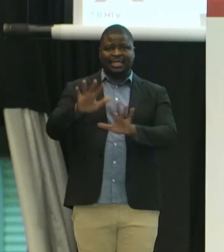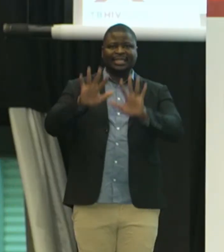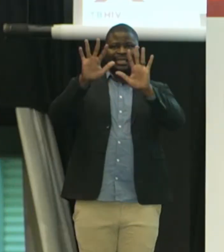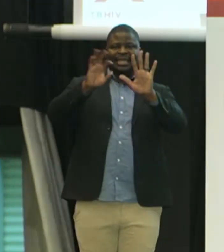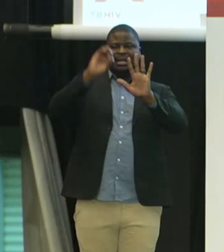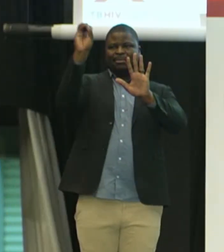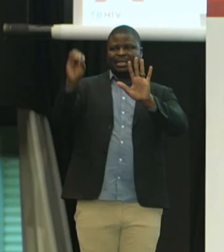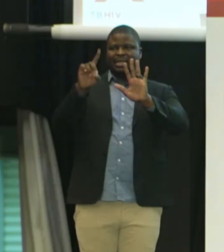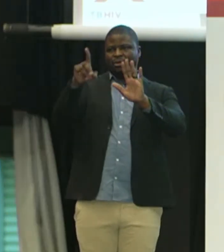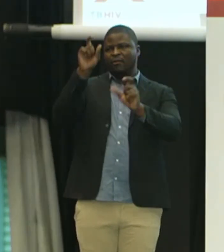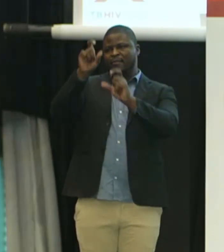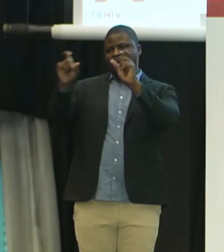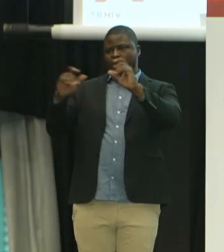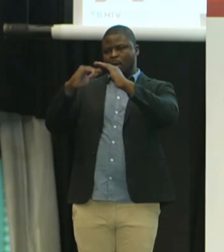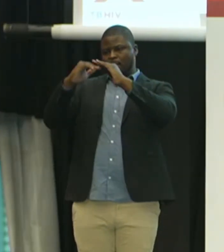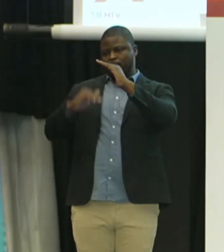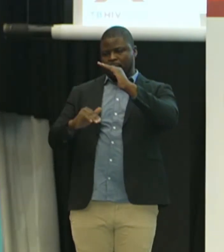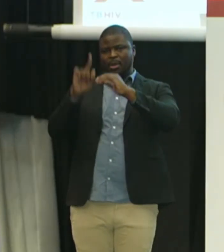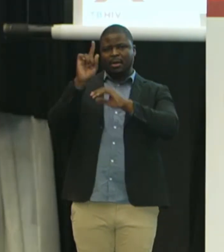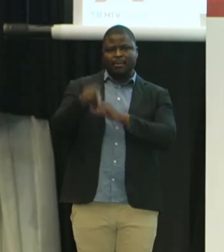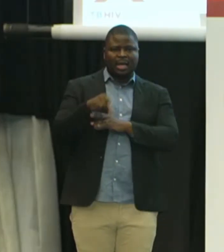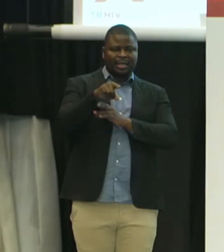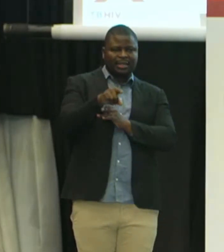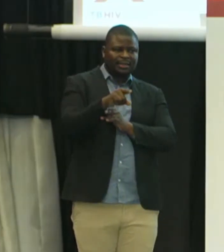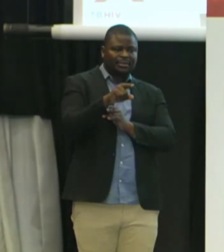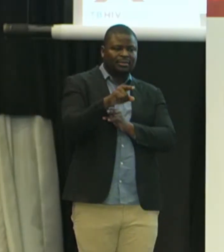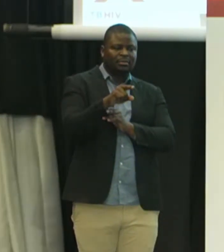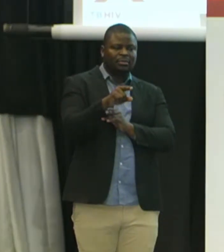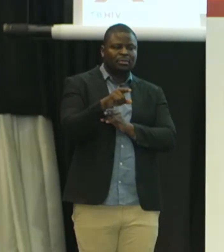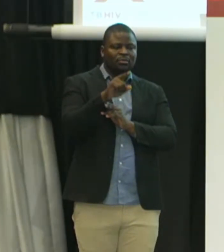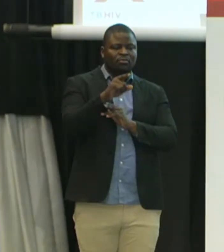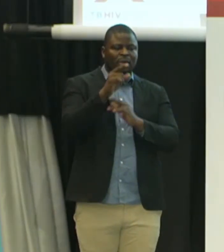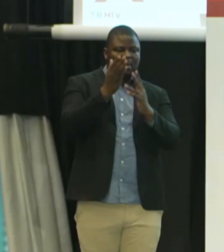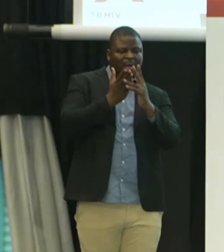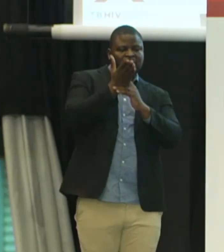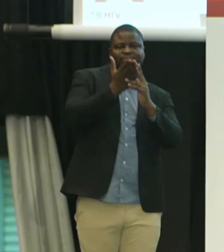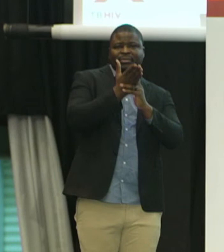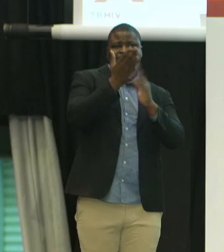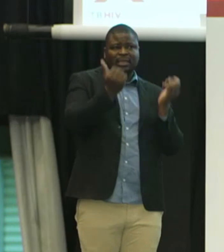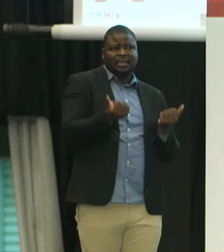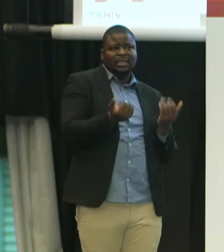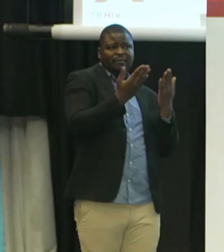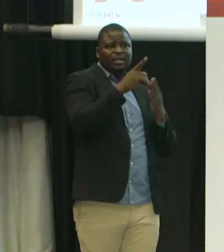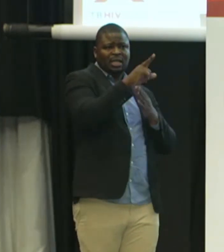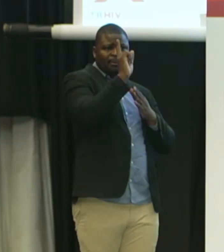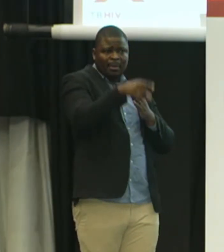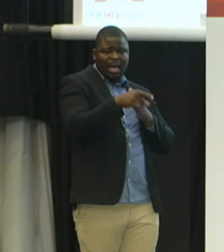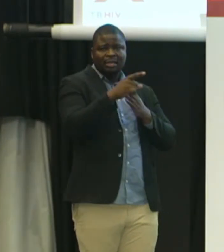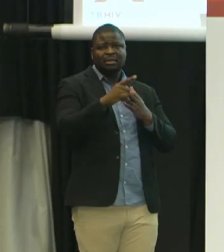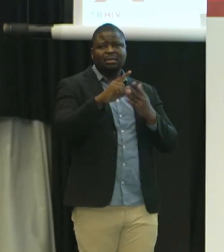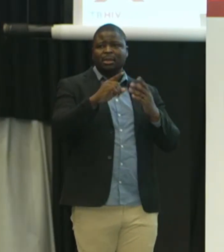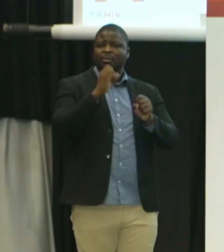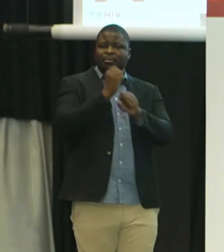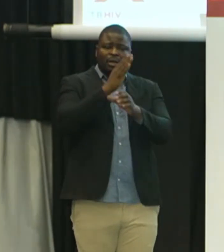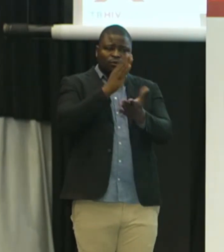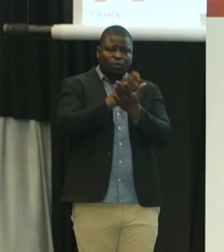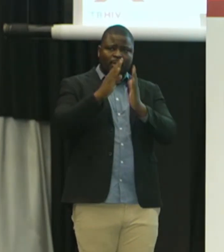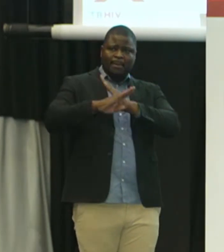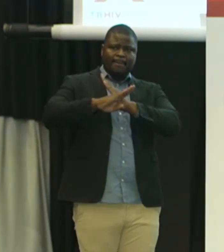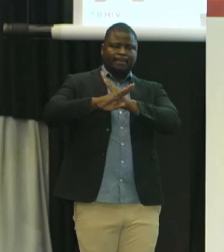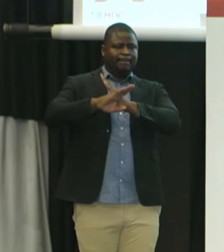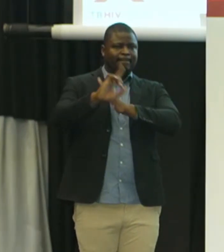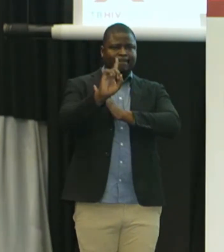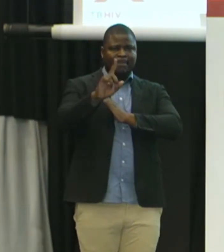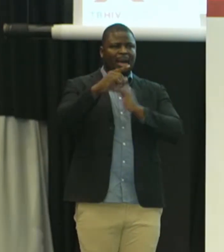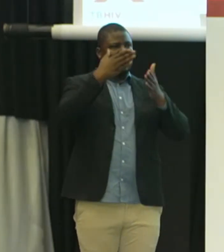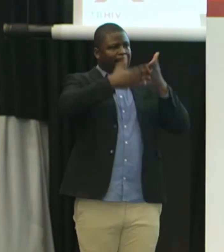legal and policy environments that deny or limit access to services. And we, of course, are very far off that. And if we look at